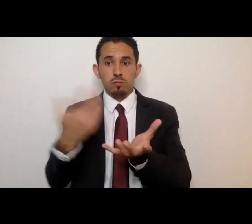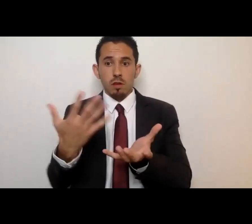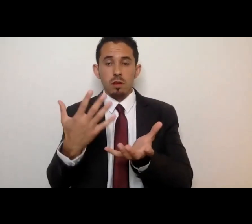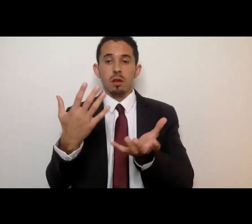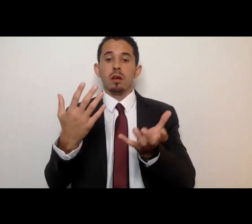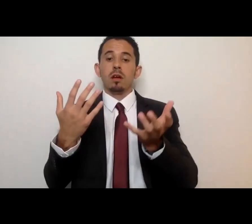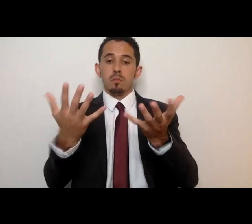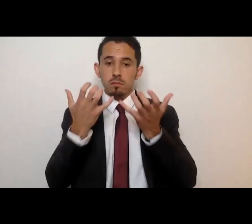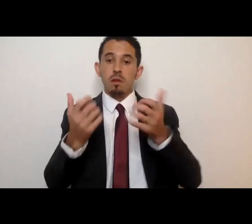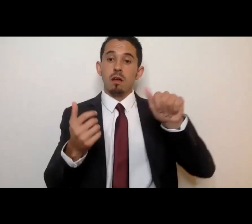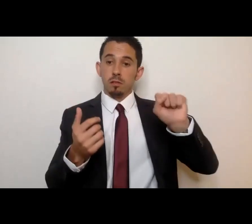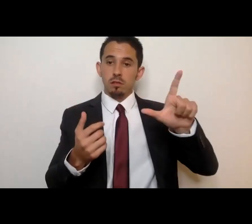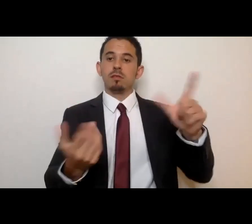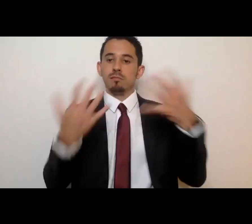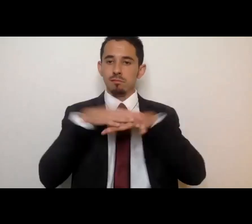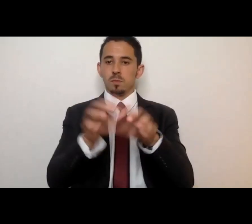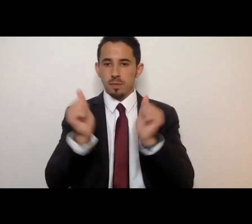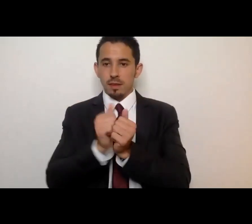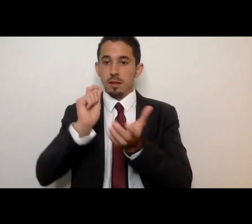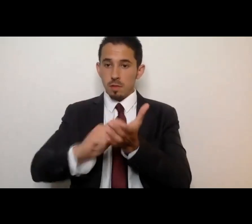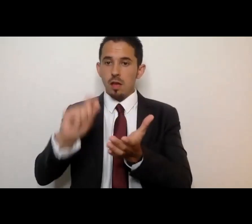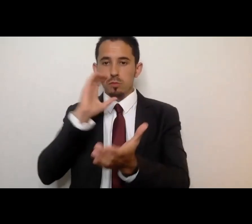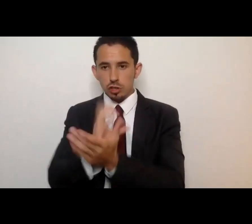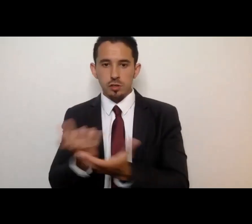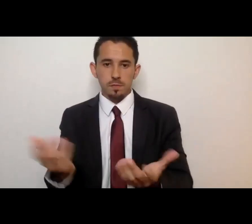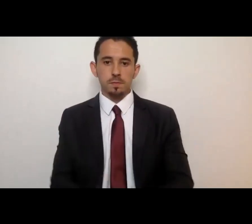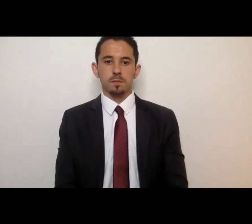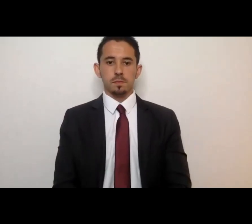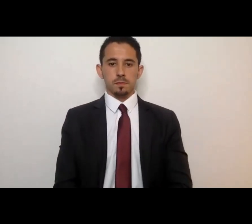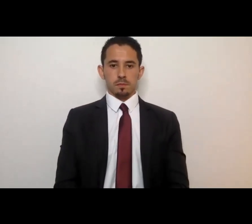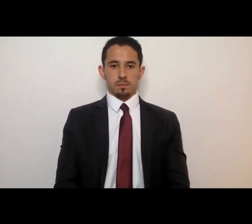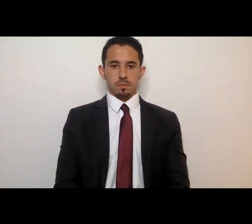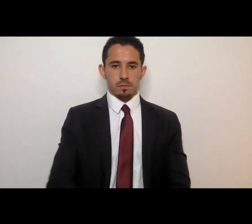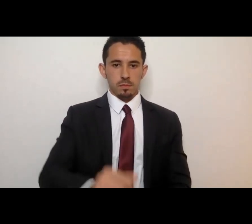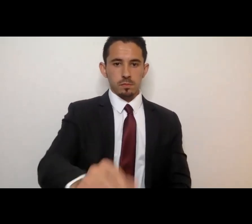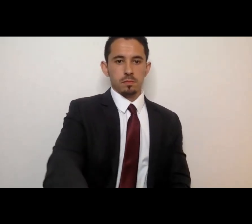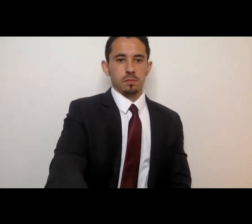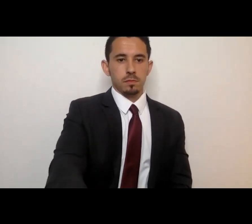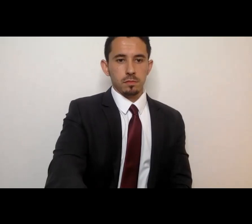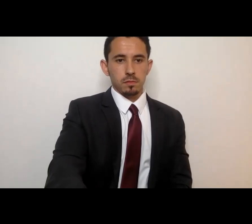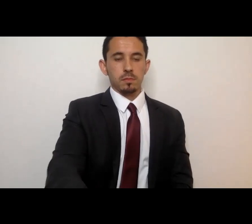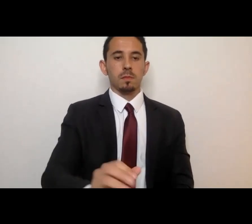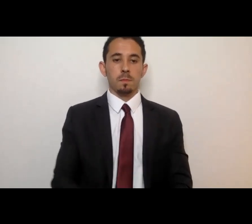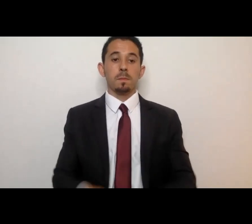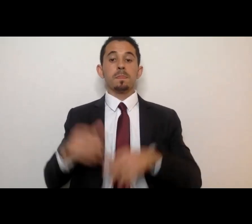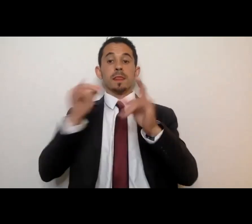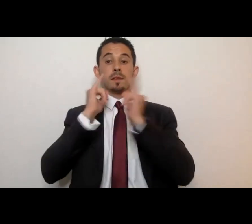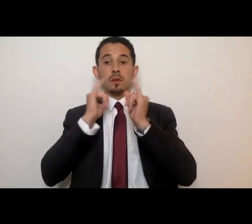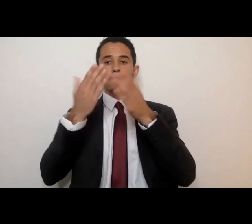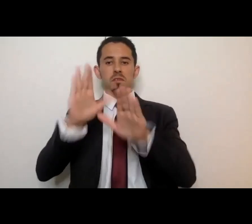There's also a section that talked about how people prefer to get their information in American Sign Language, or if they would rather have